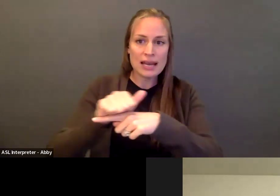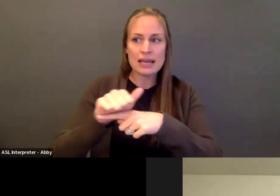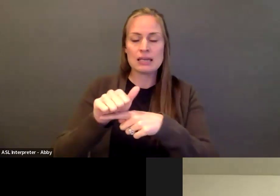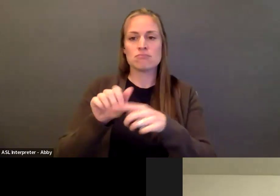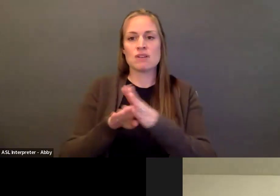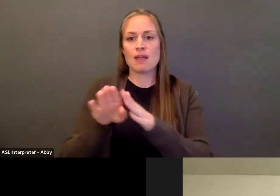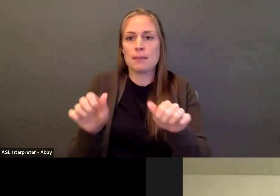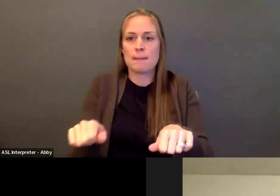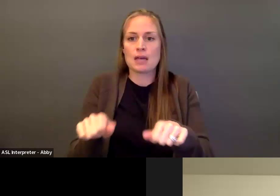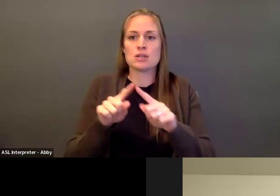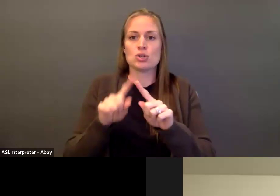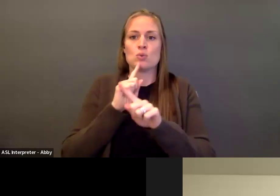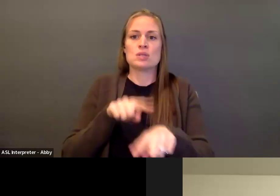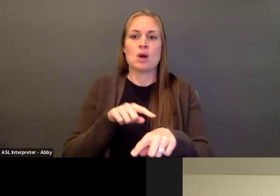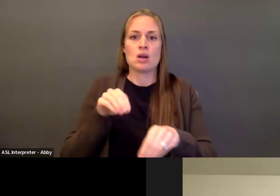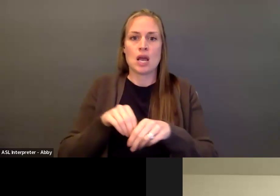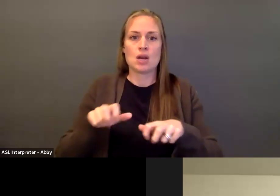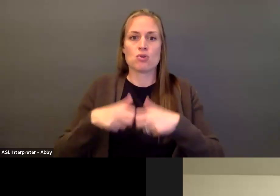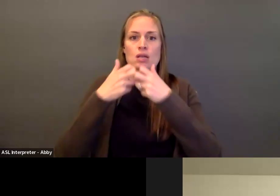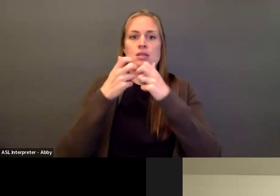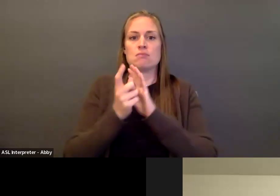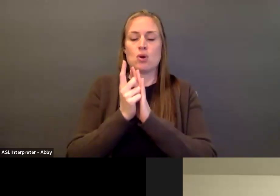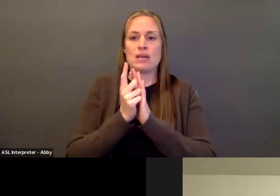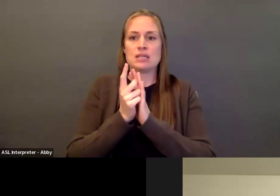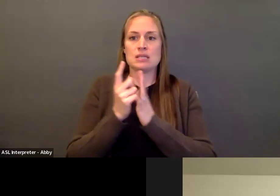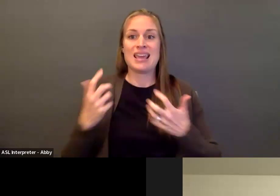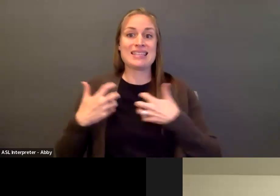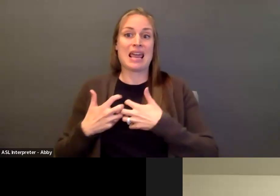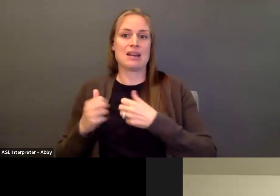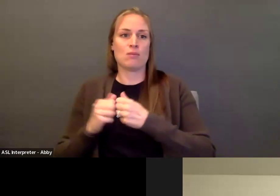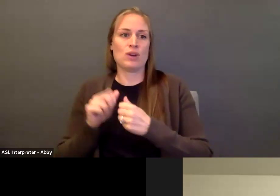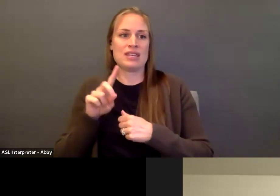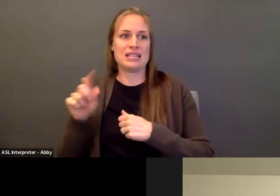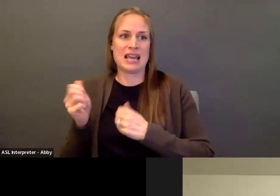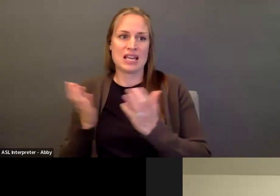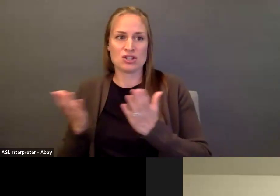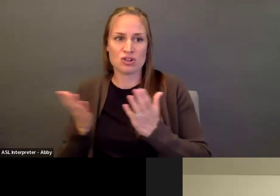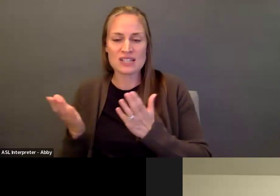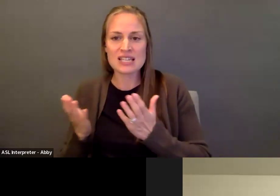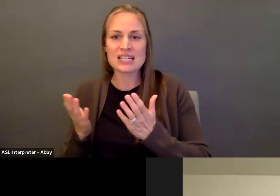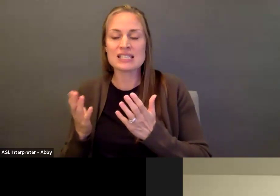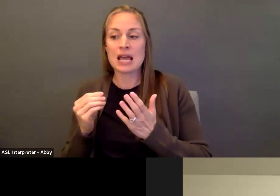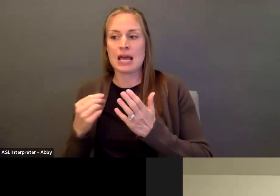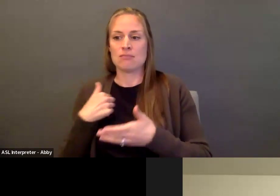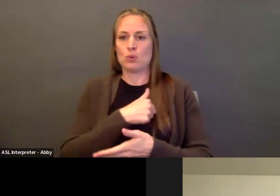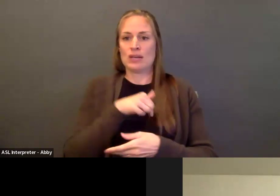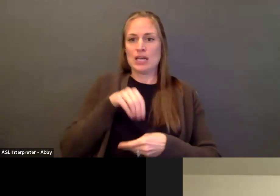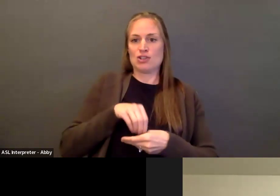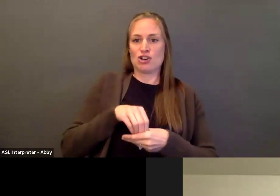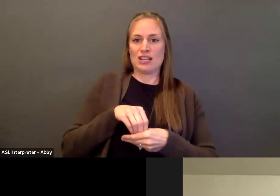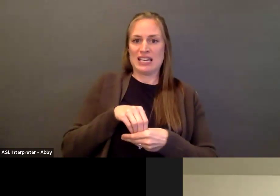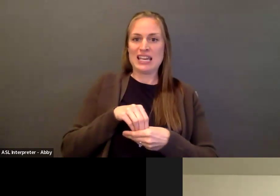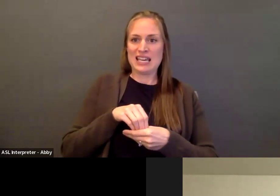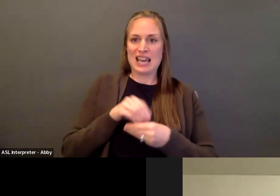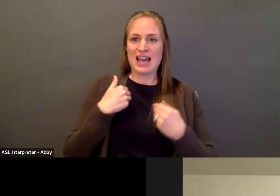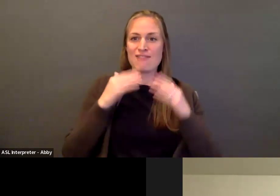in crisis moments in tandem with the services that DDA does, while we internally, and also with great advocacy from, I want to say, children's,